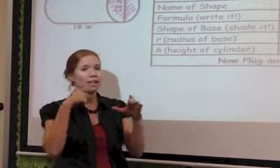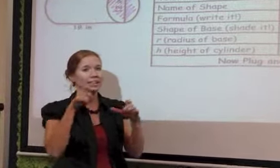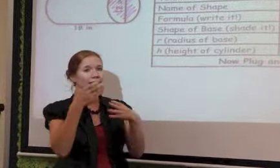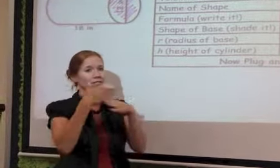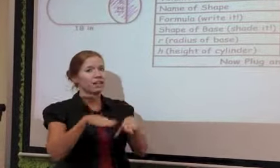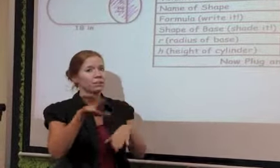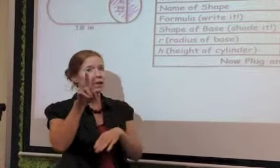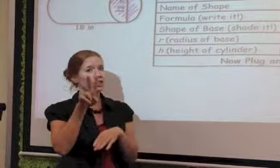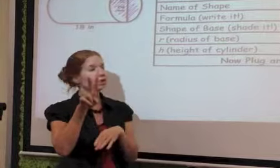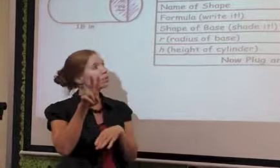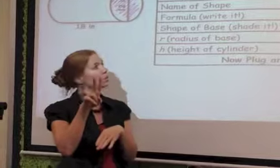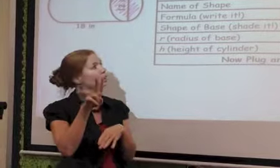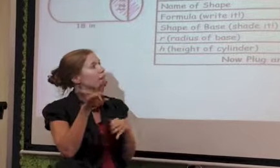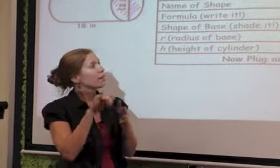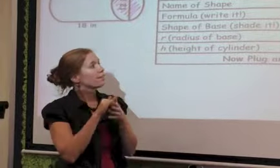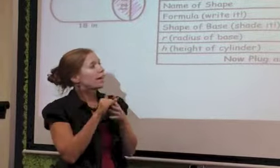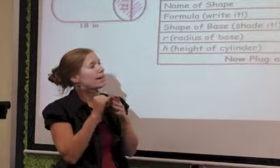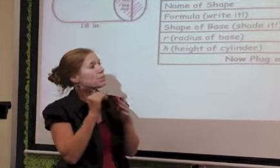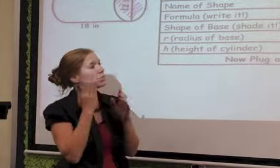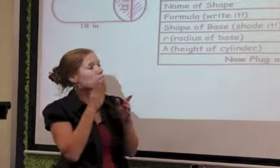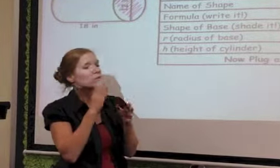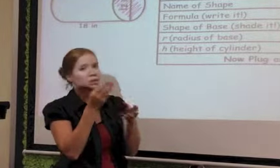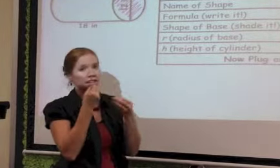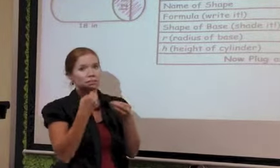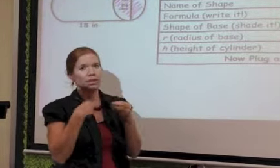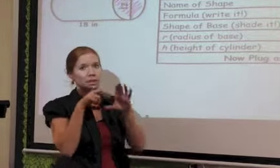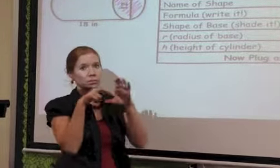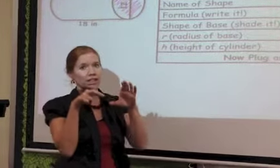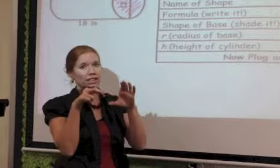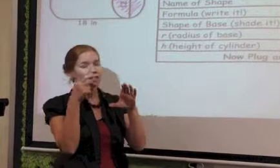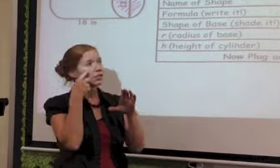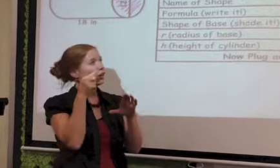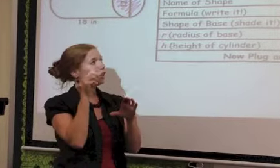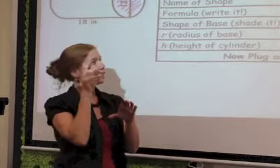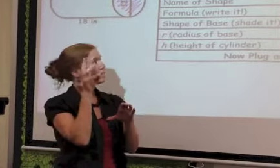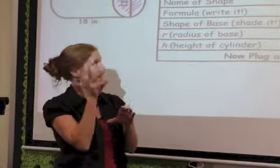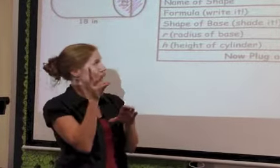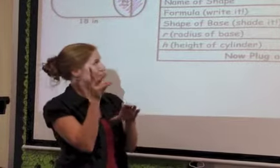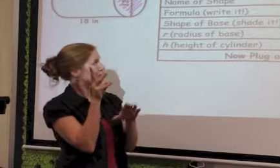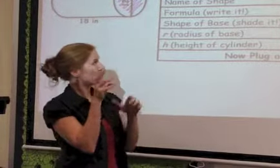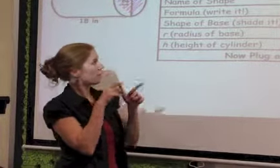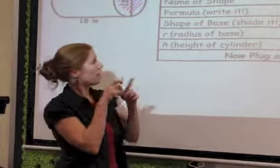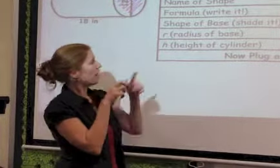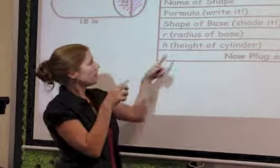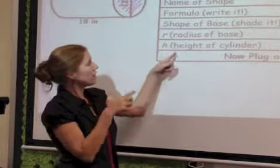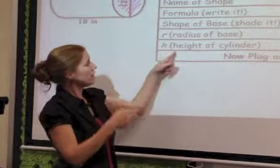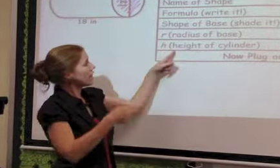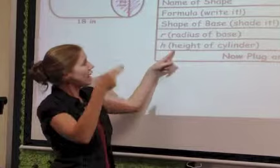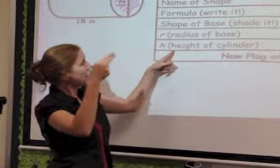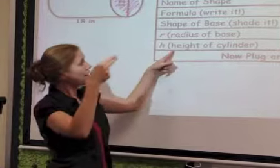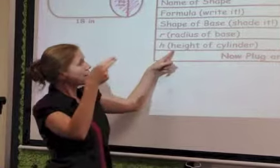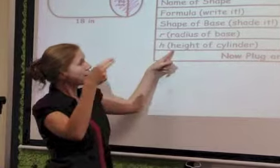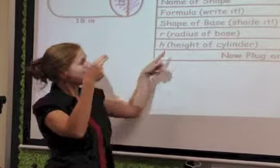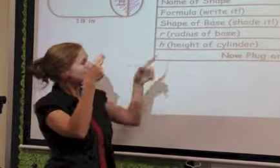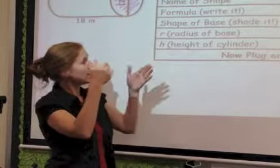need to divide by 2. That will give me a radius of 6. And then the height,